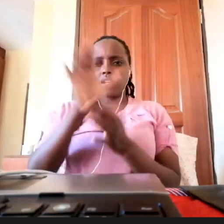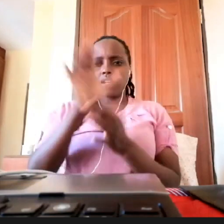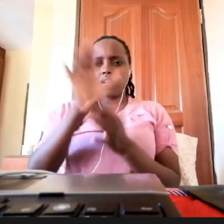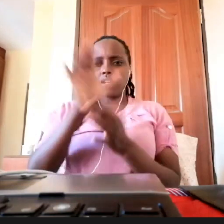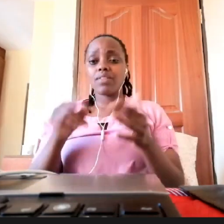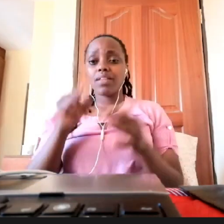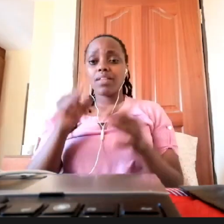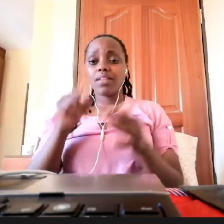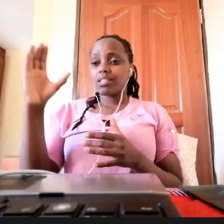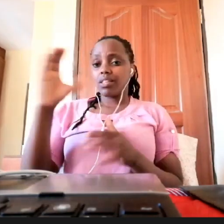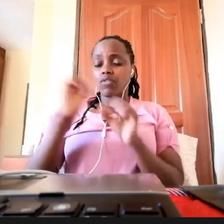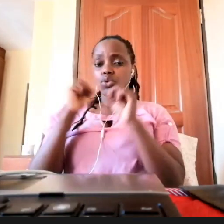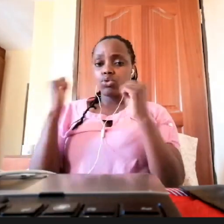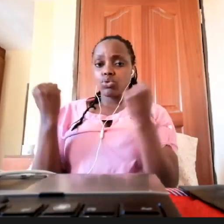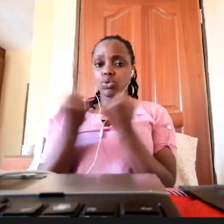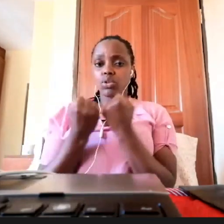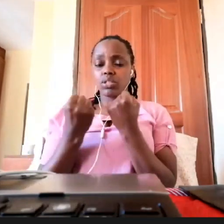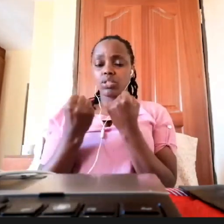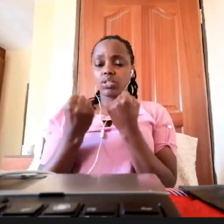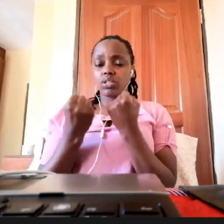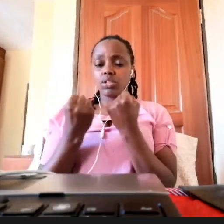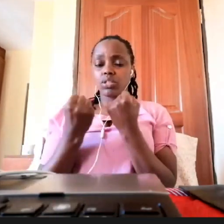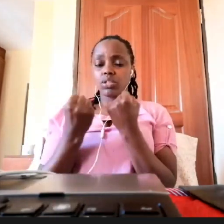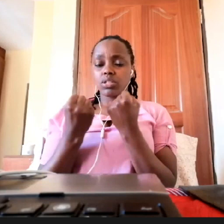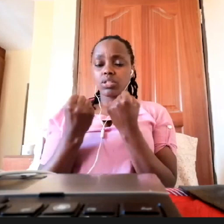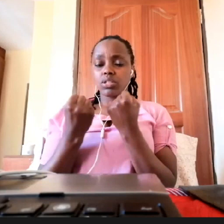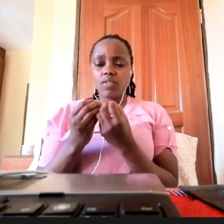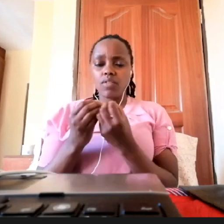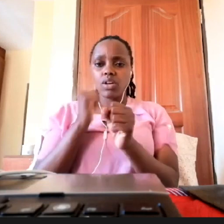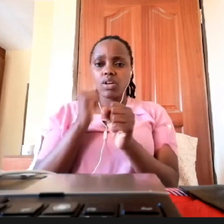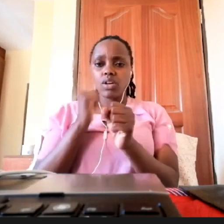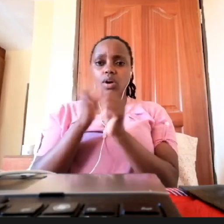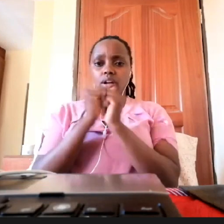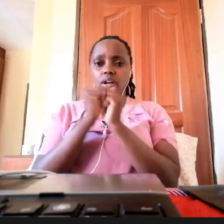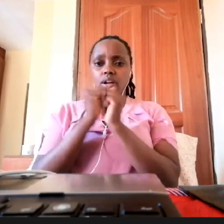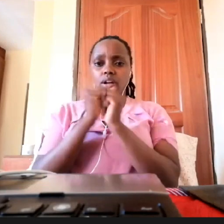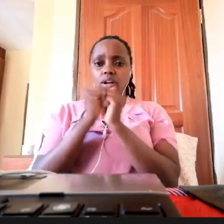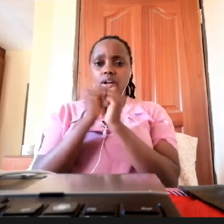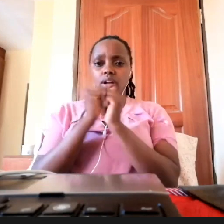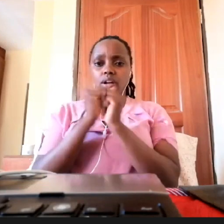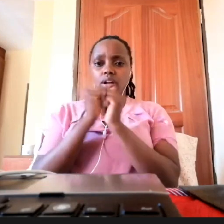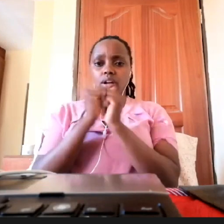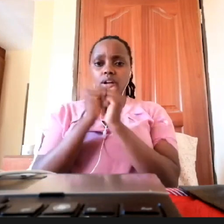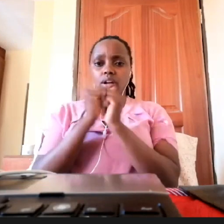civil society organizations to work together.